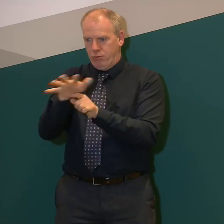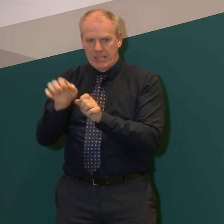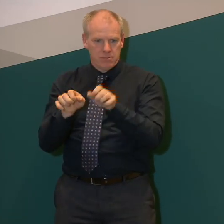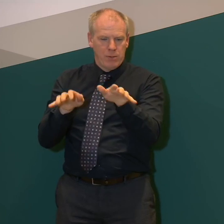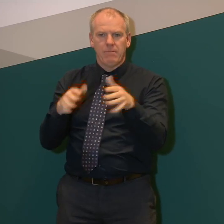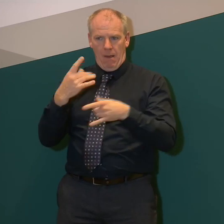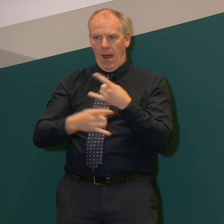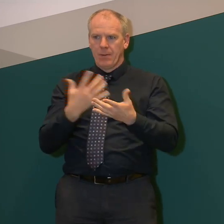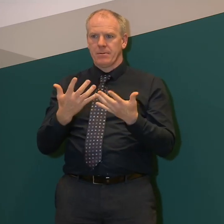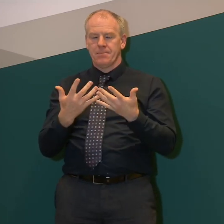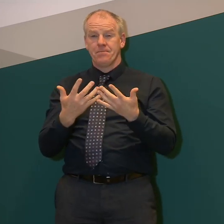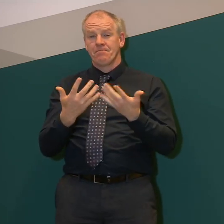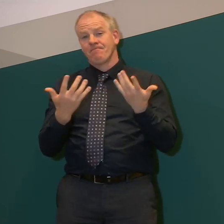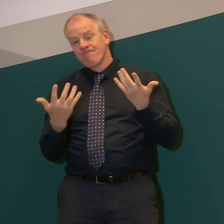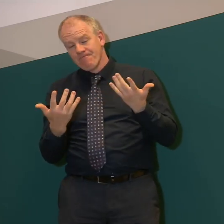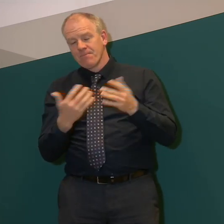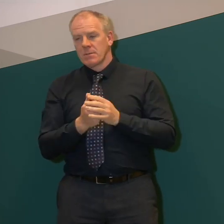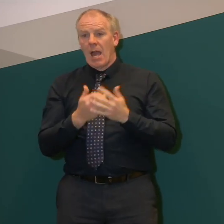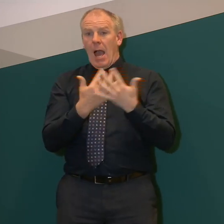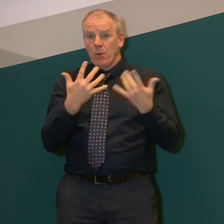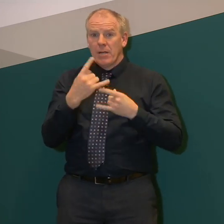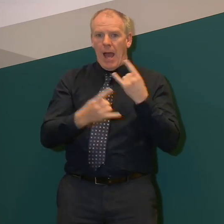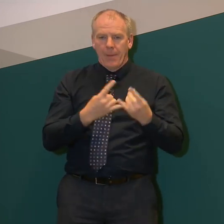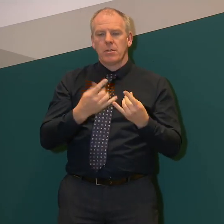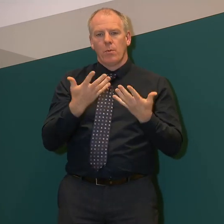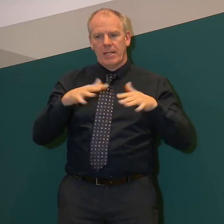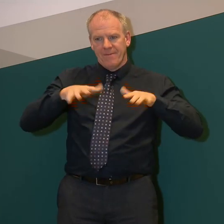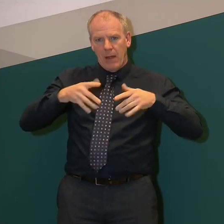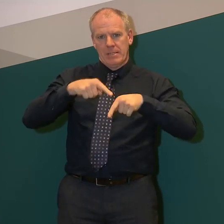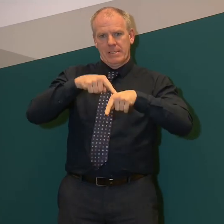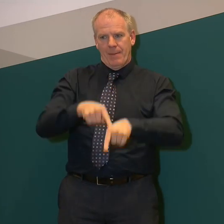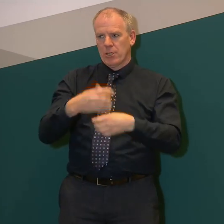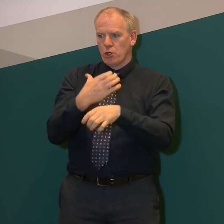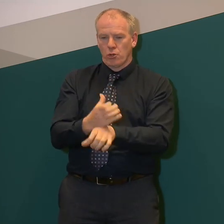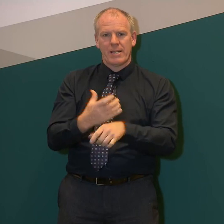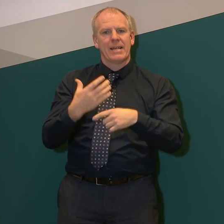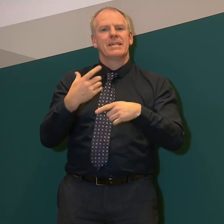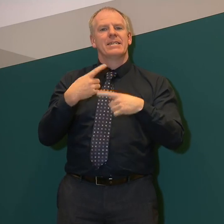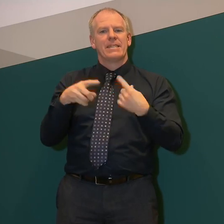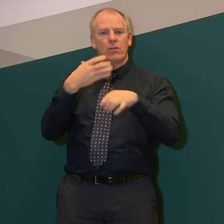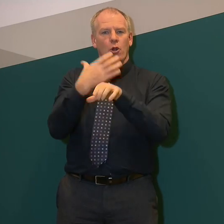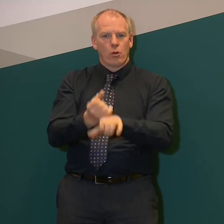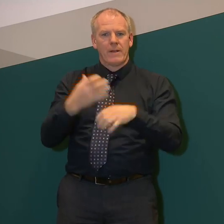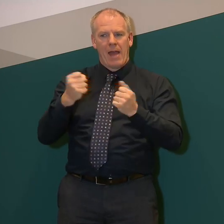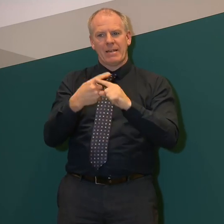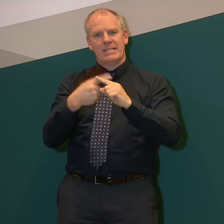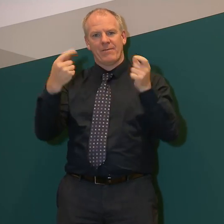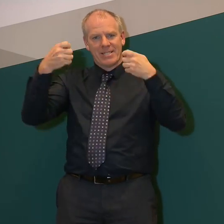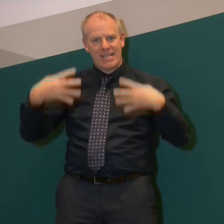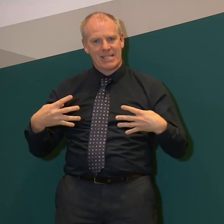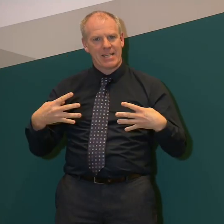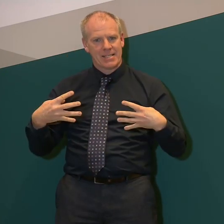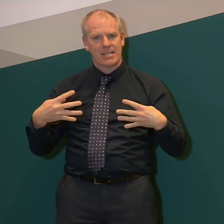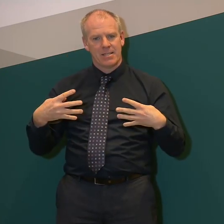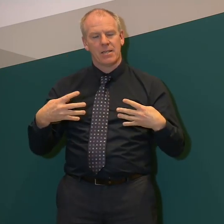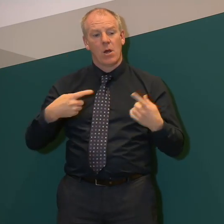extent to which that arises will vary between different countries, and different countries will pick that up to a greater rate. We are